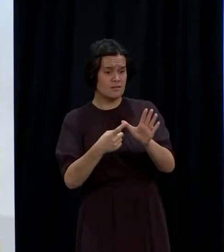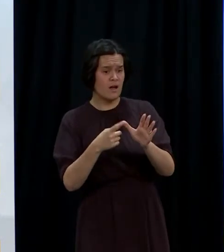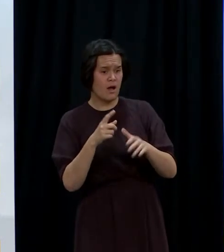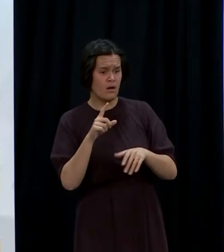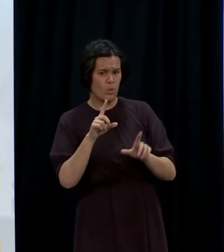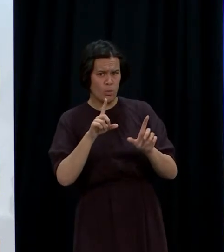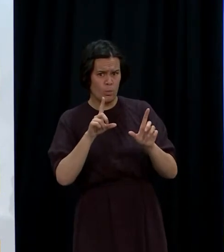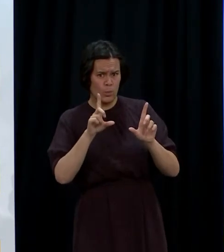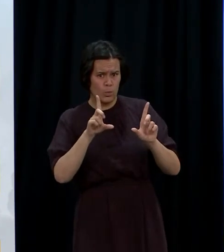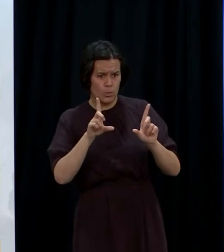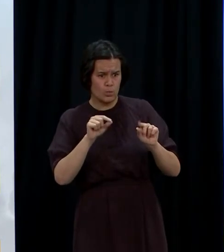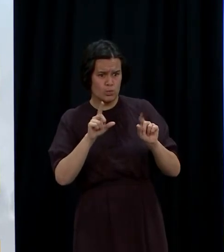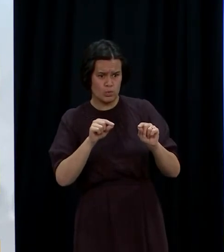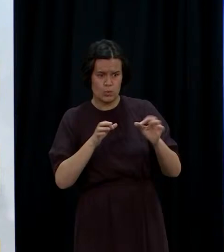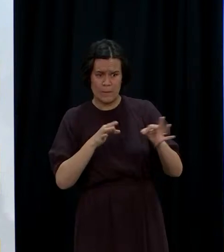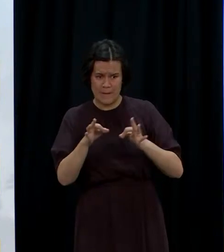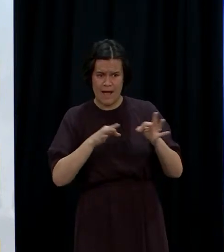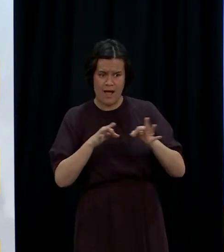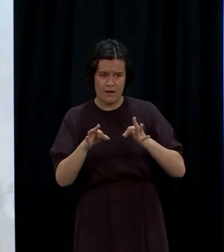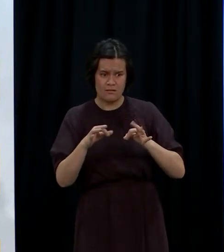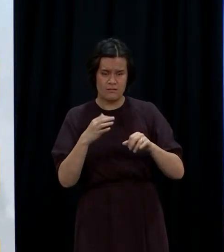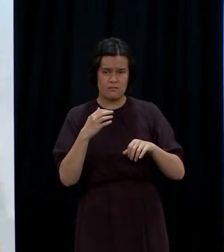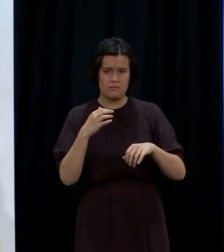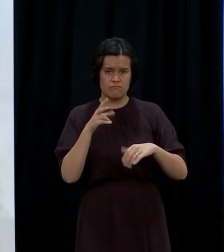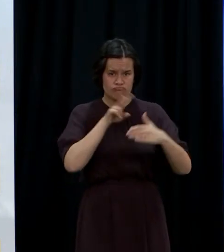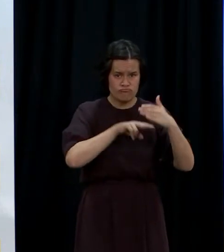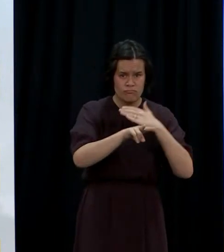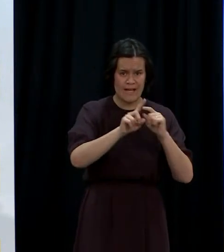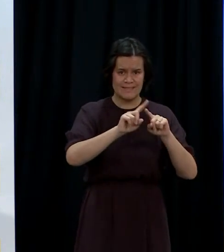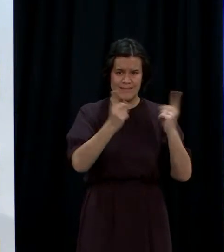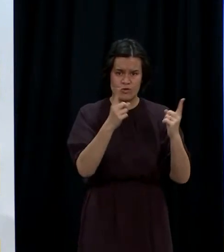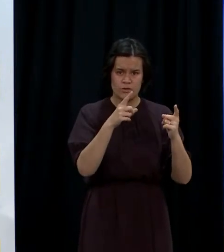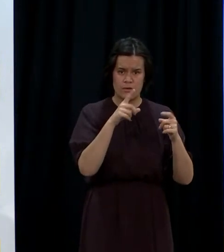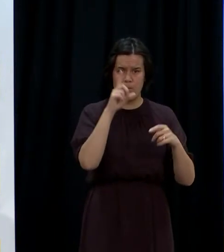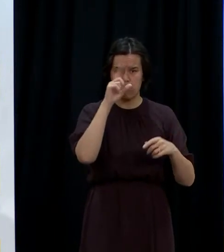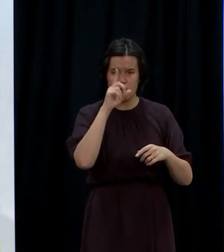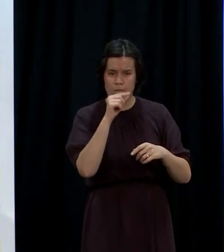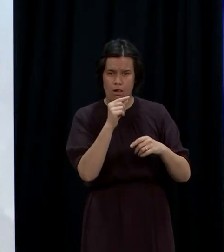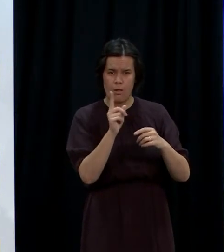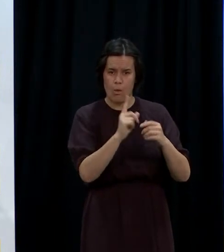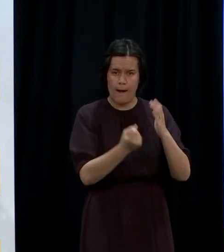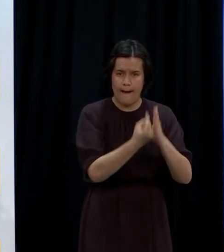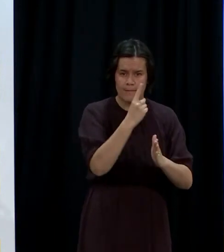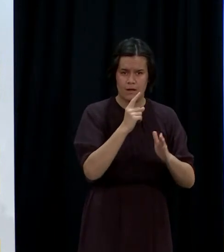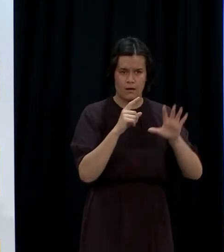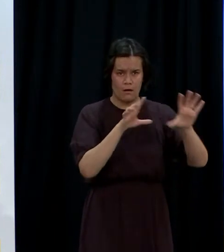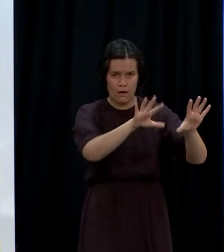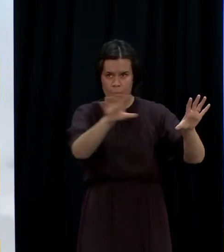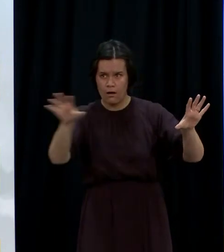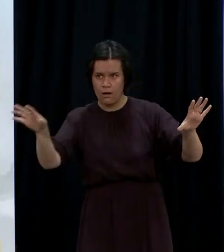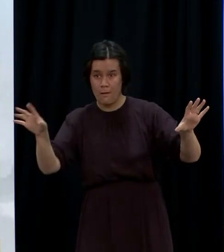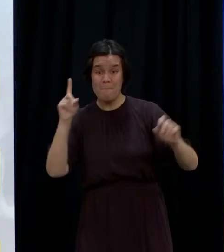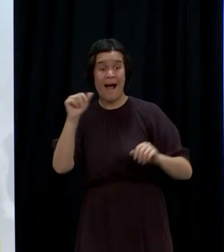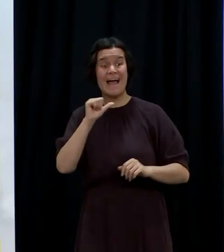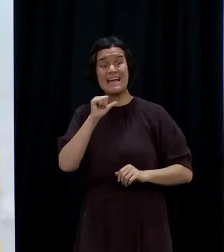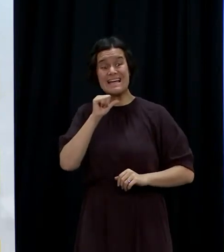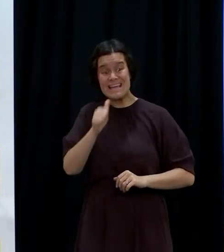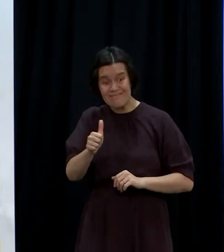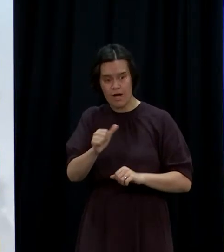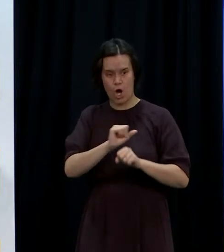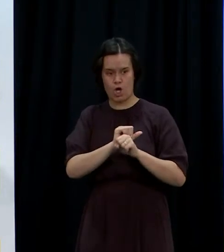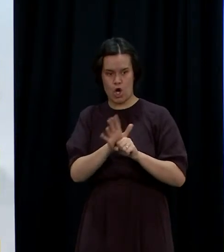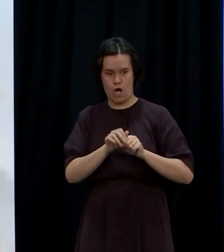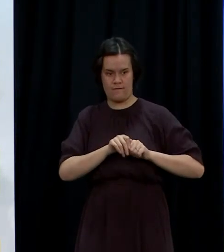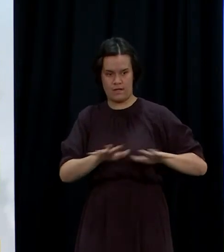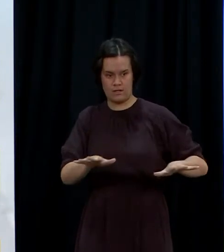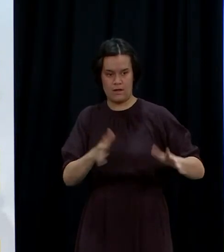We make scenarios. We do all of those things, and then we end up in an outbreak. And when we're in an outbreak,